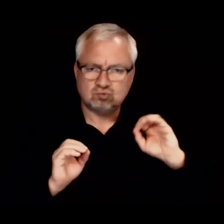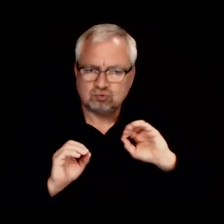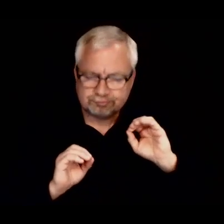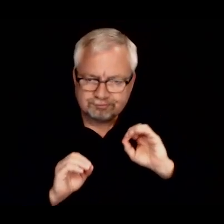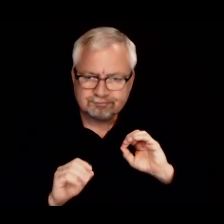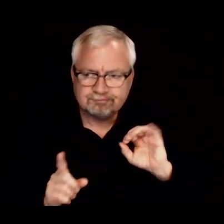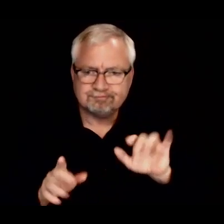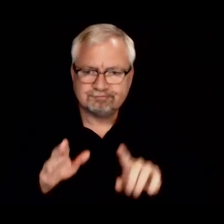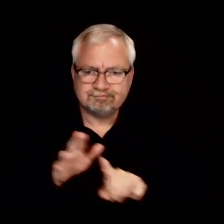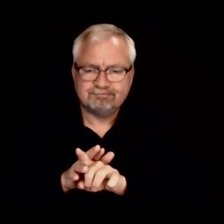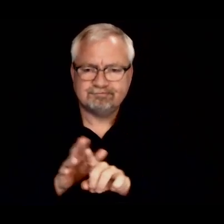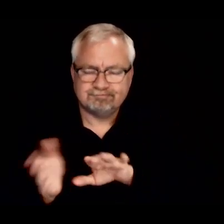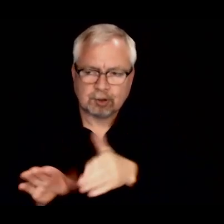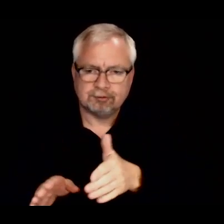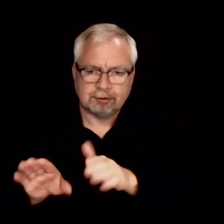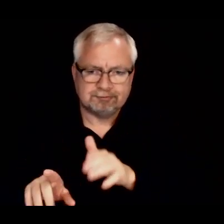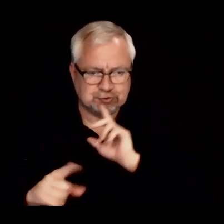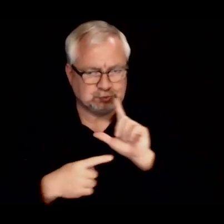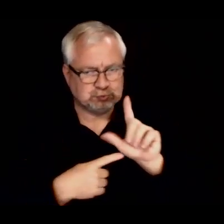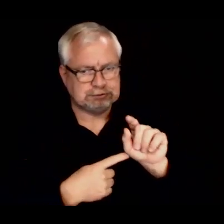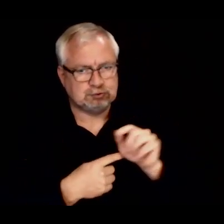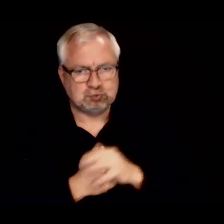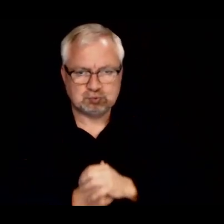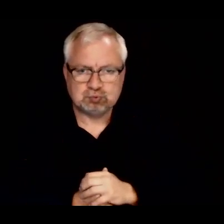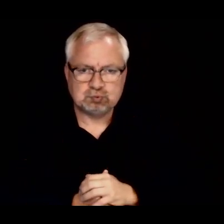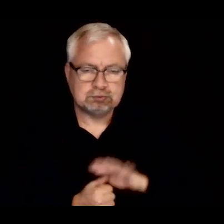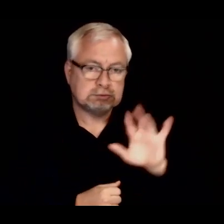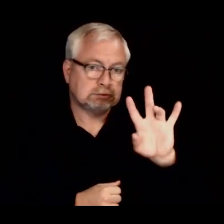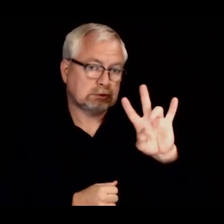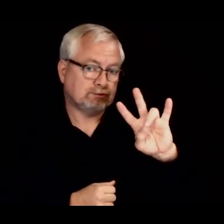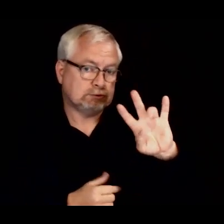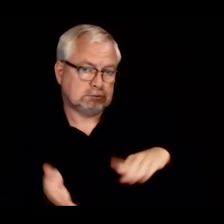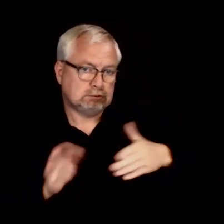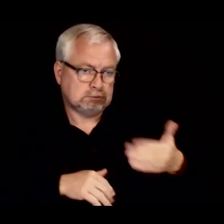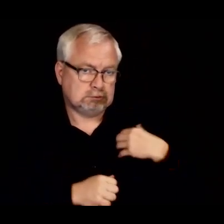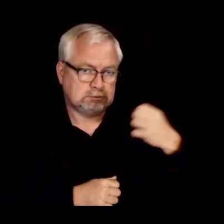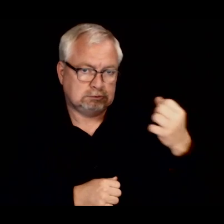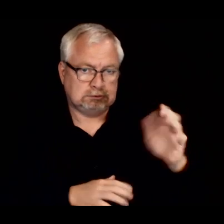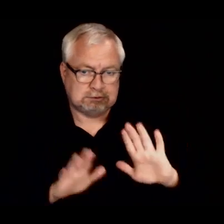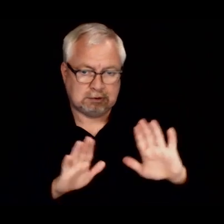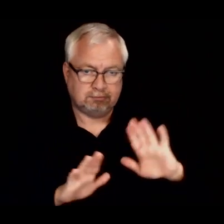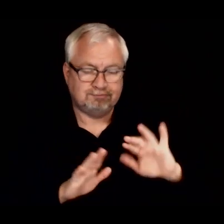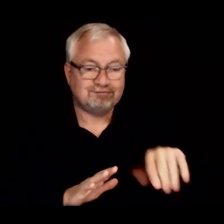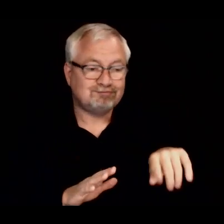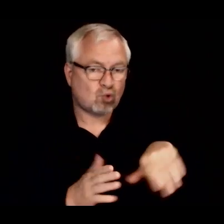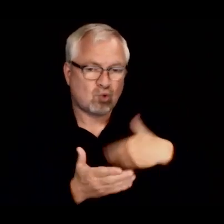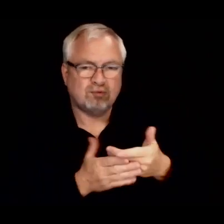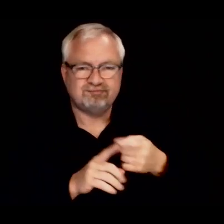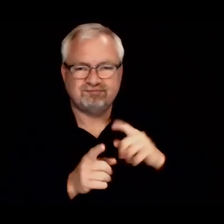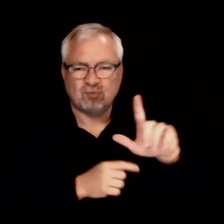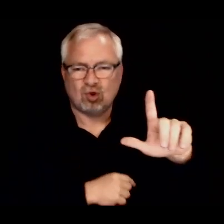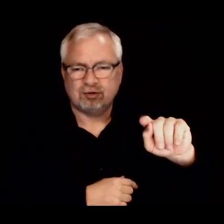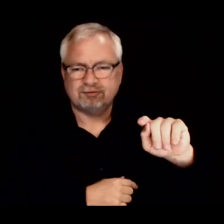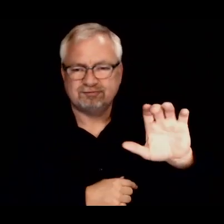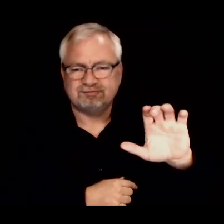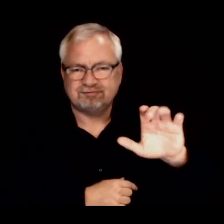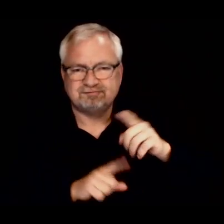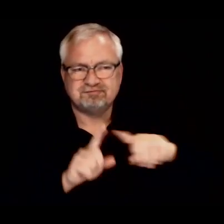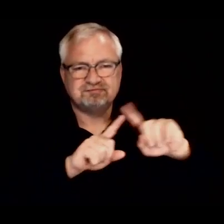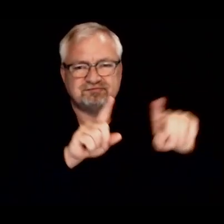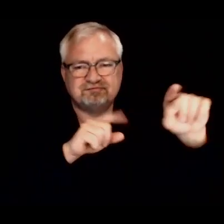7 of the deaths on Sunday occurred in residents of congregate care facilities. As of Sunday,